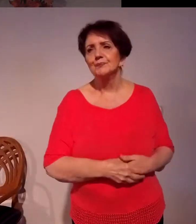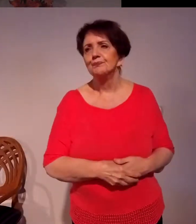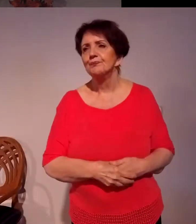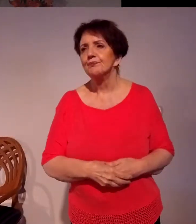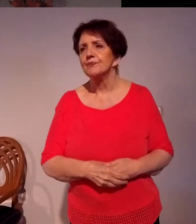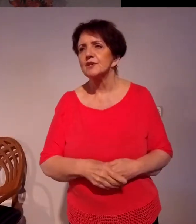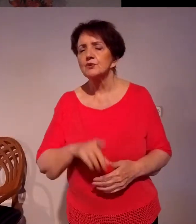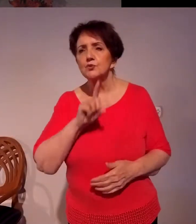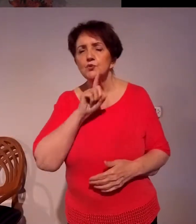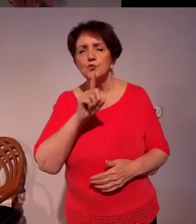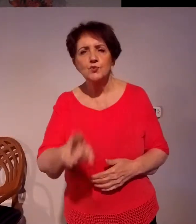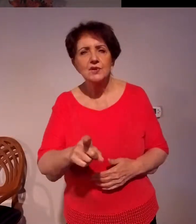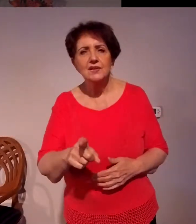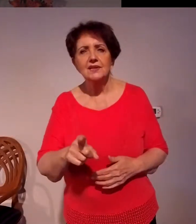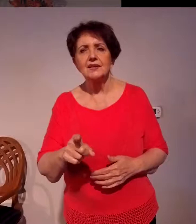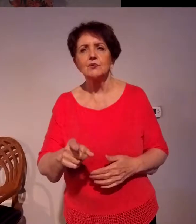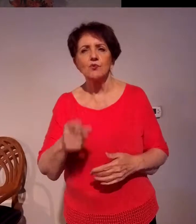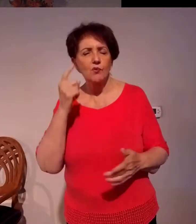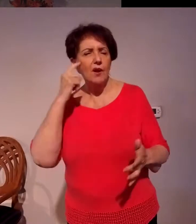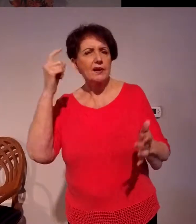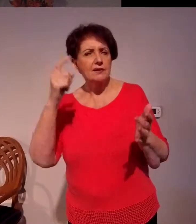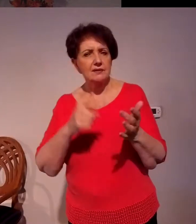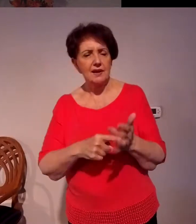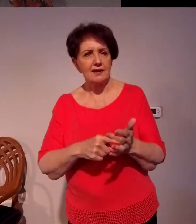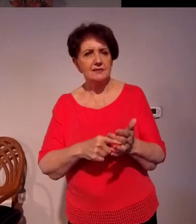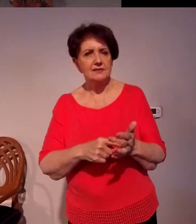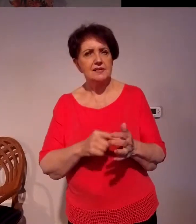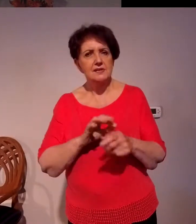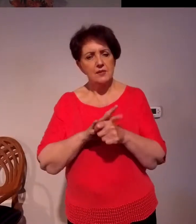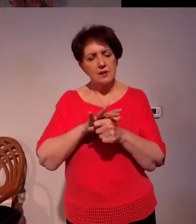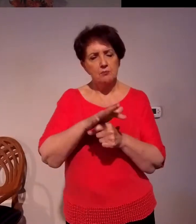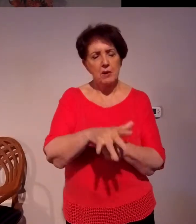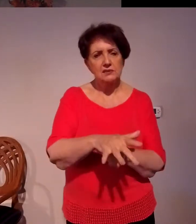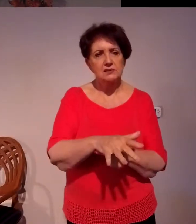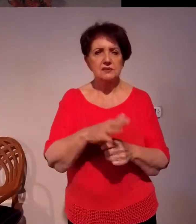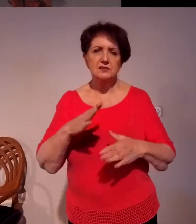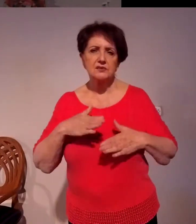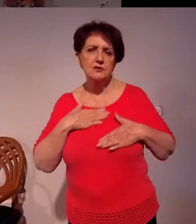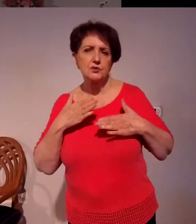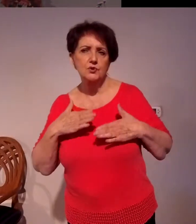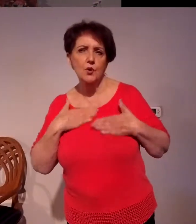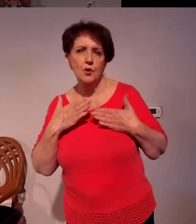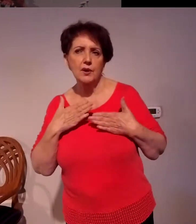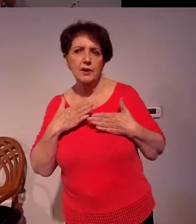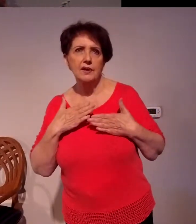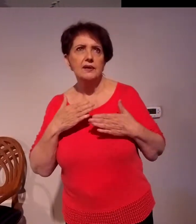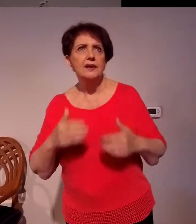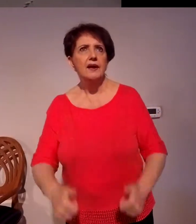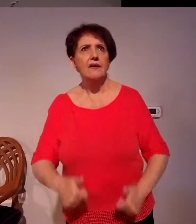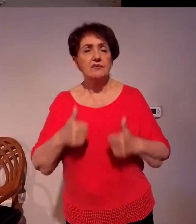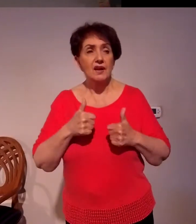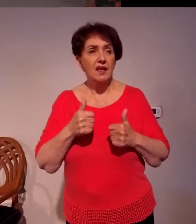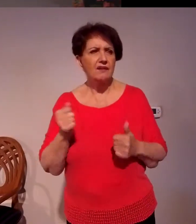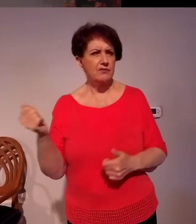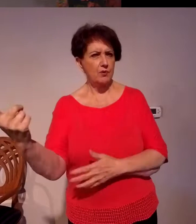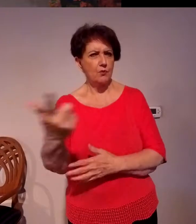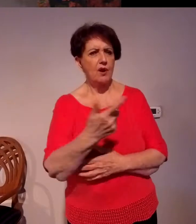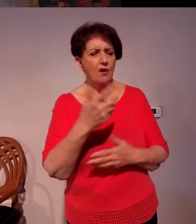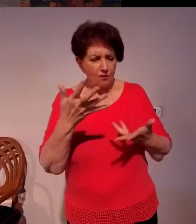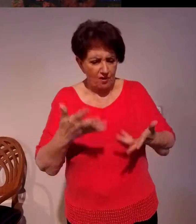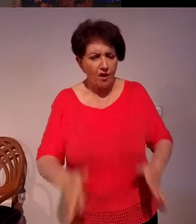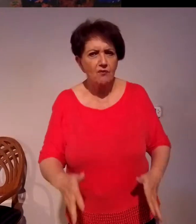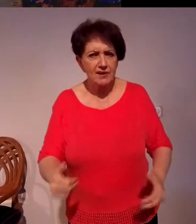To really, really recognize the abundance and the joy and the life that we are